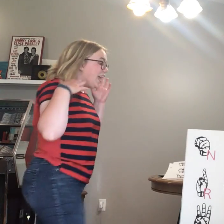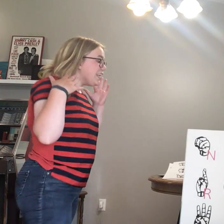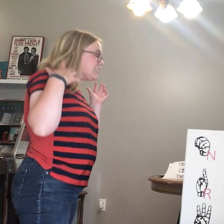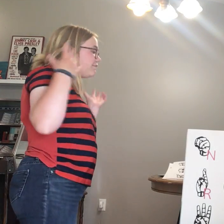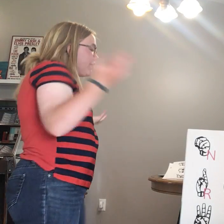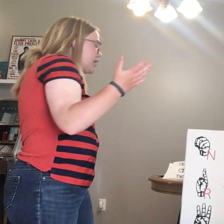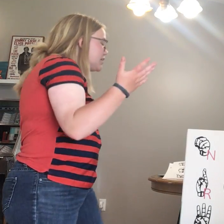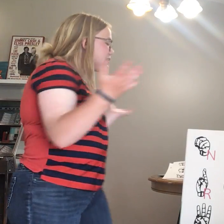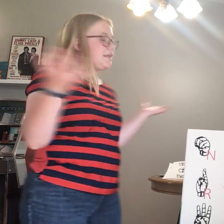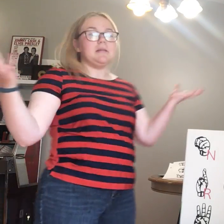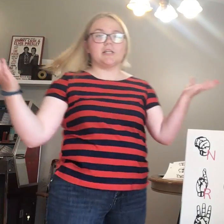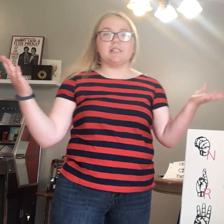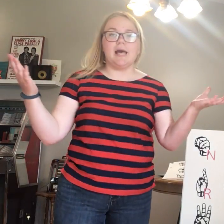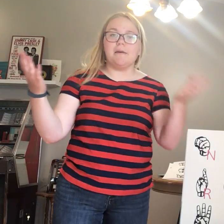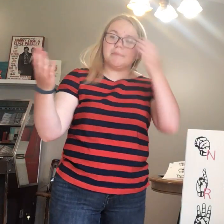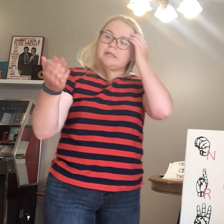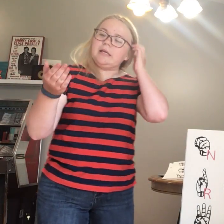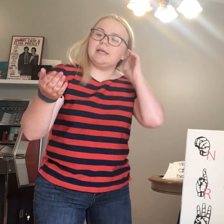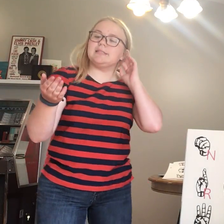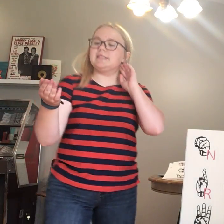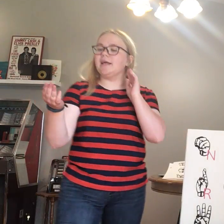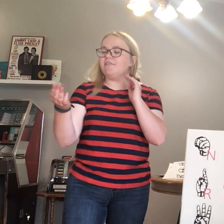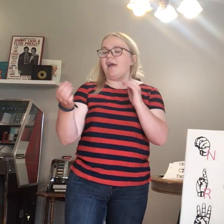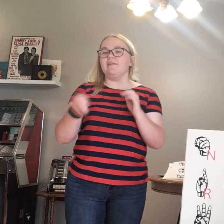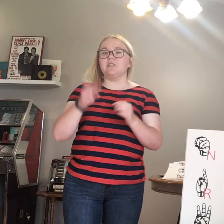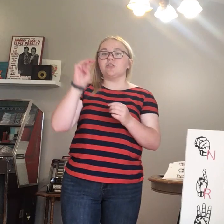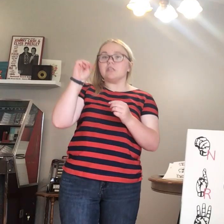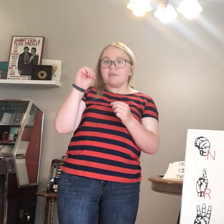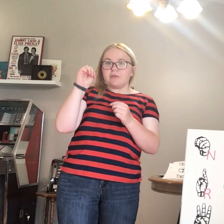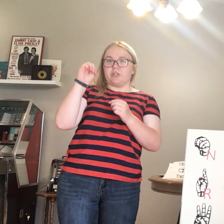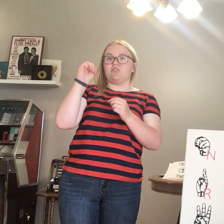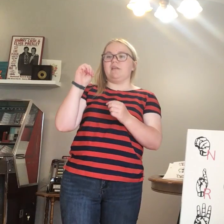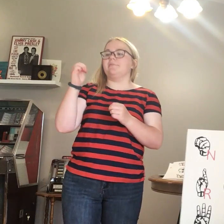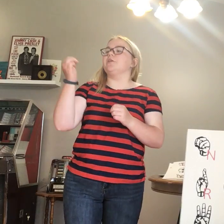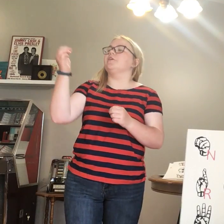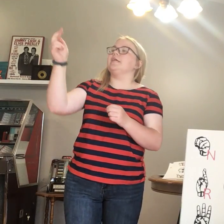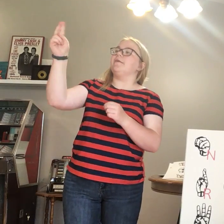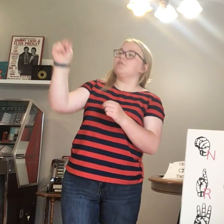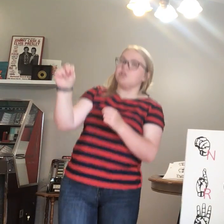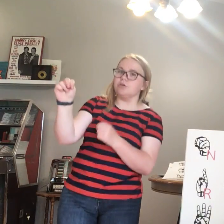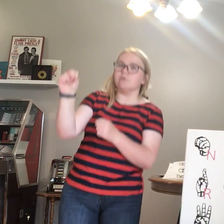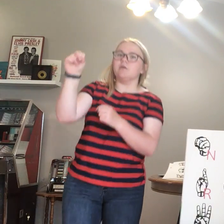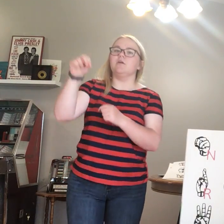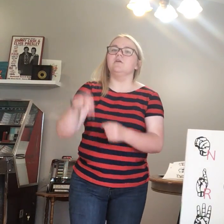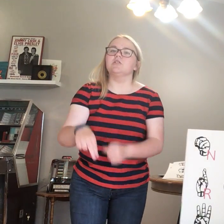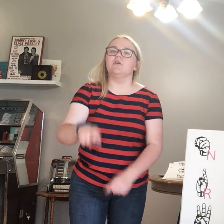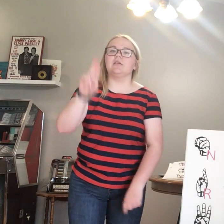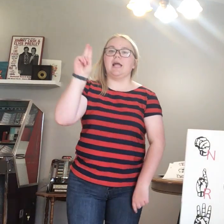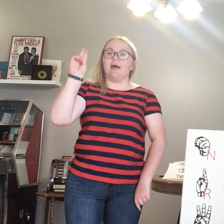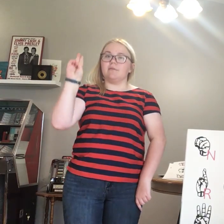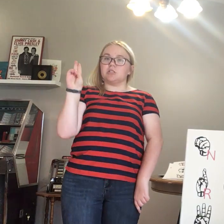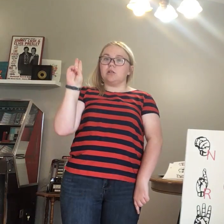N is very similar to M. Instead of having 3 fingers flipped, you only have 2. So you can have